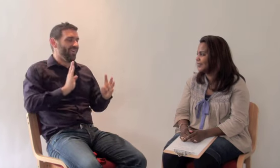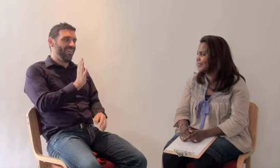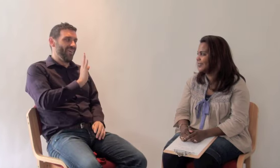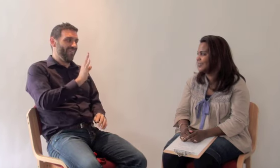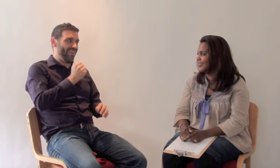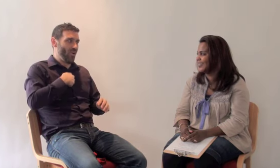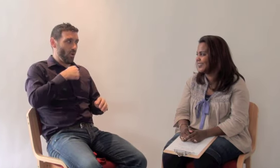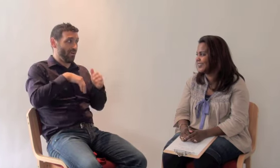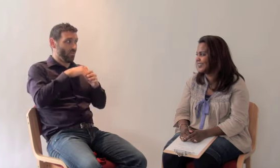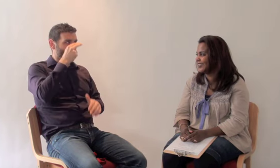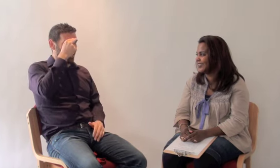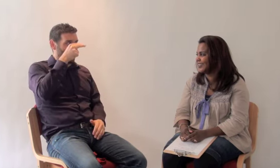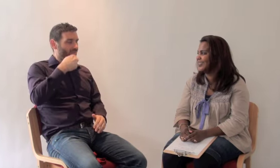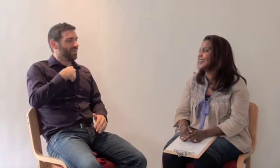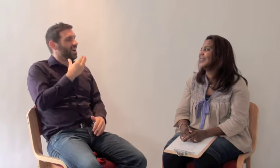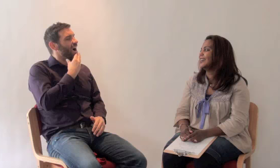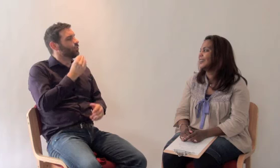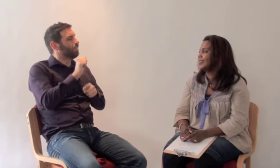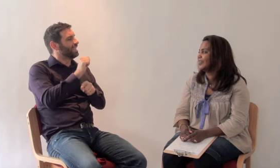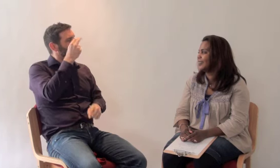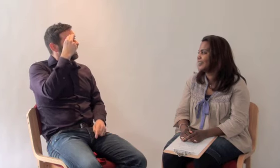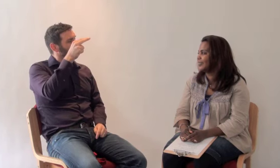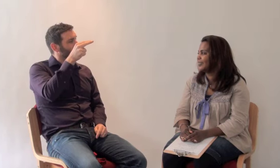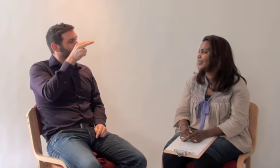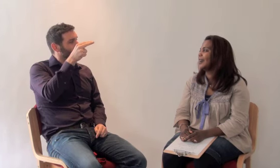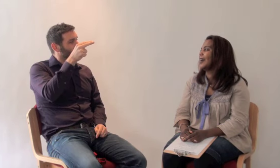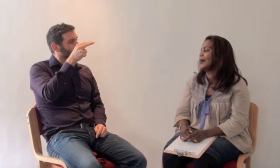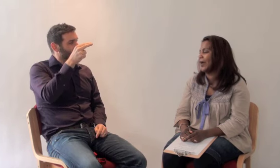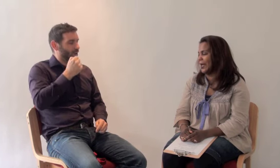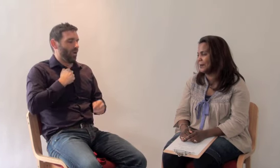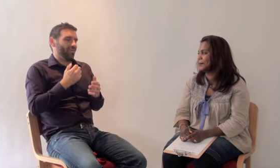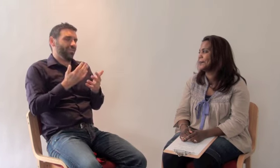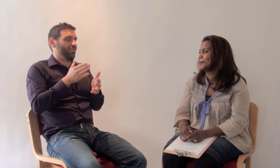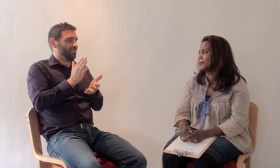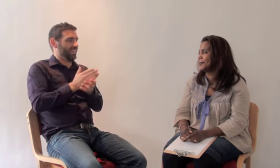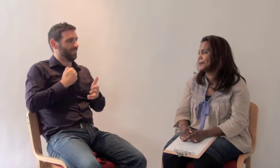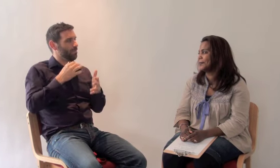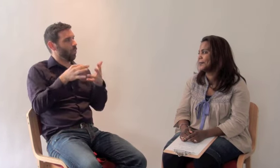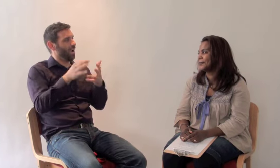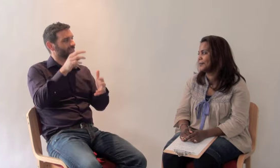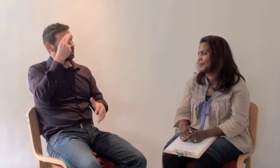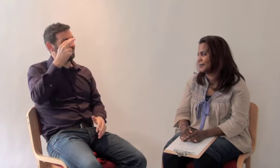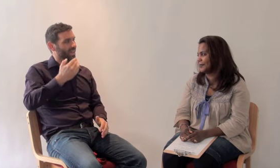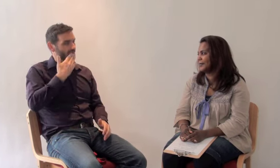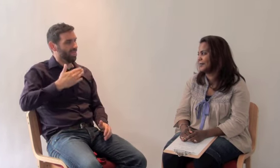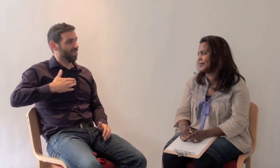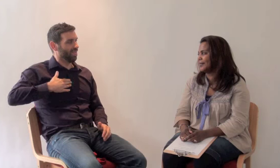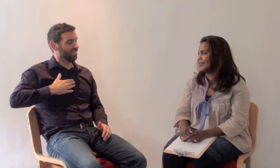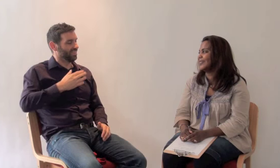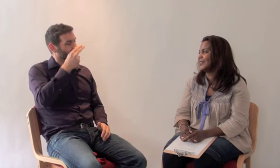it? Well, no, actually, it wasn't my full name. It was my nickname. Okay. Well, it's the name that my wife